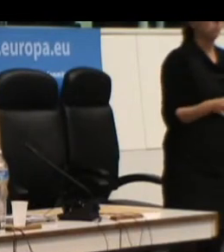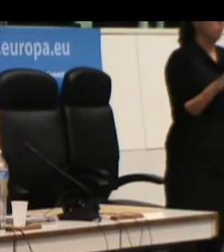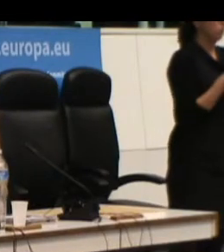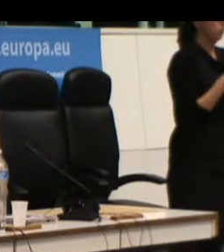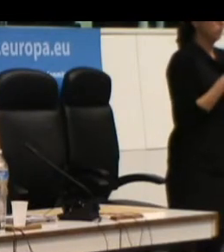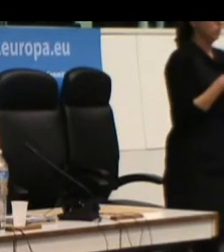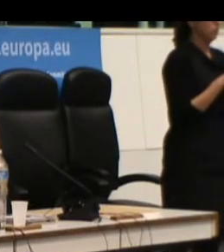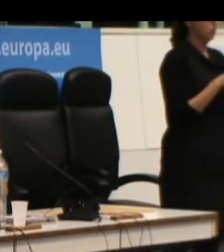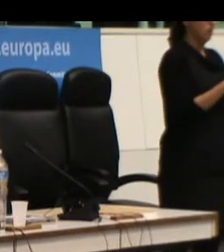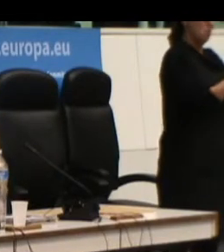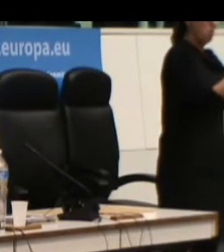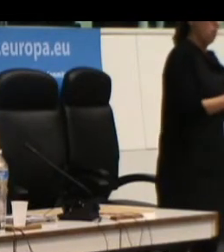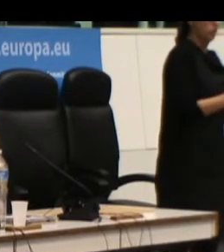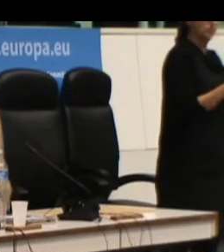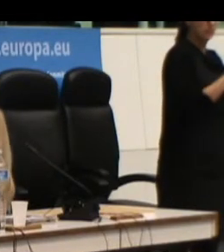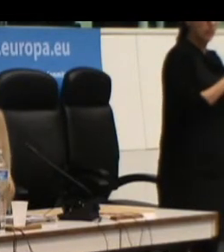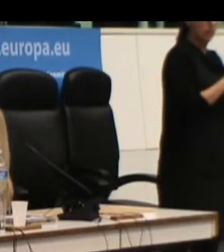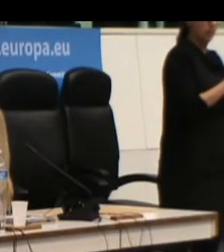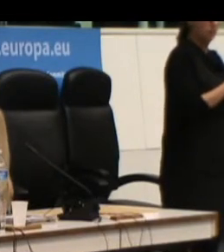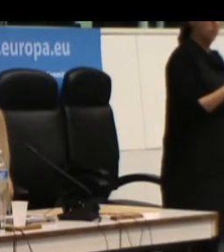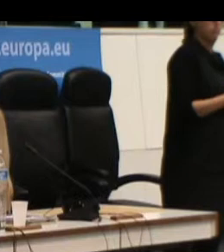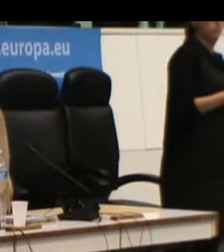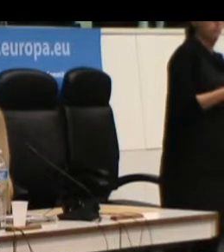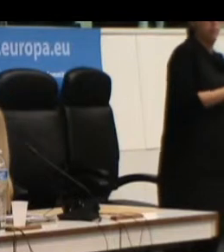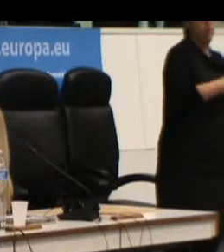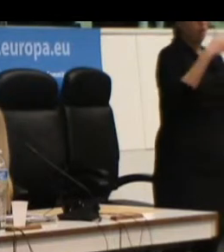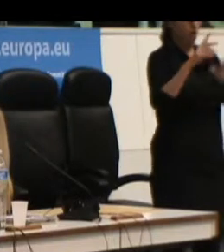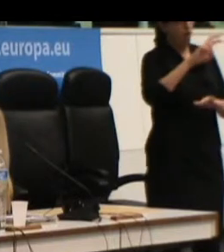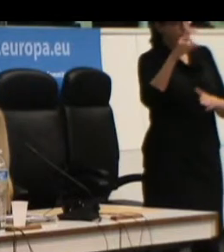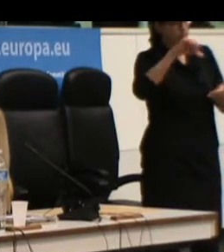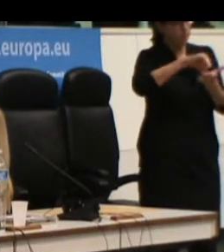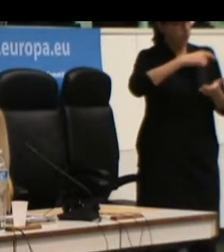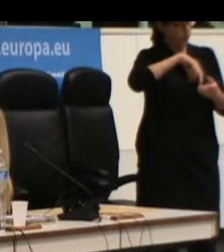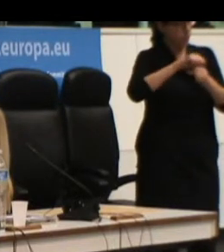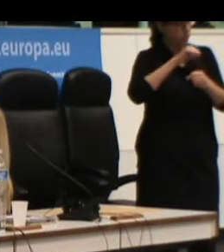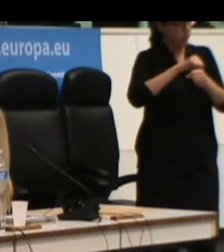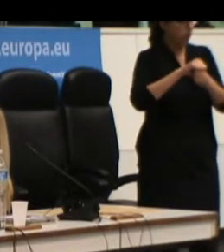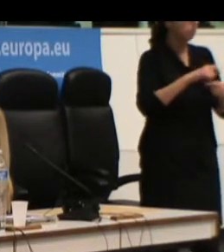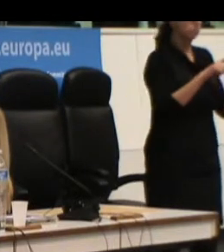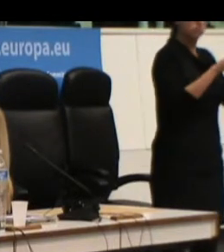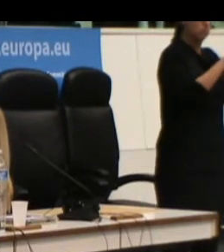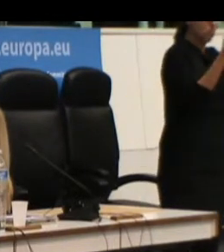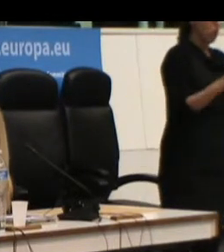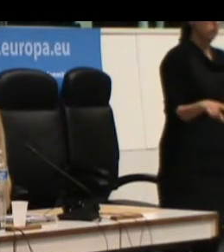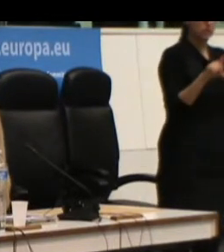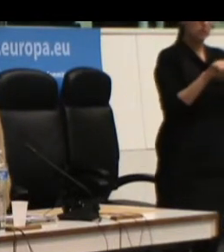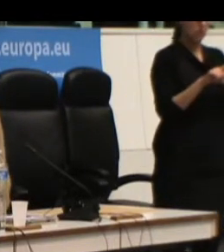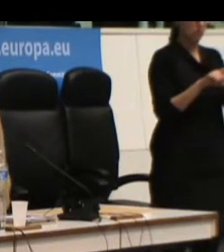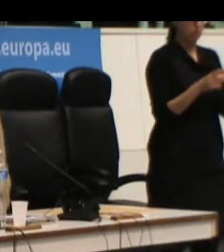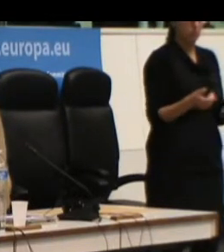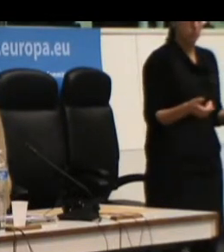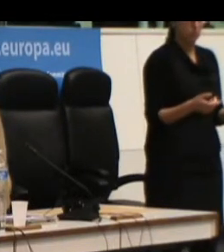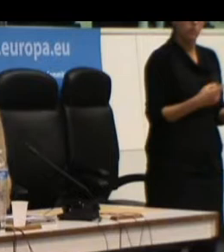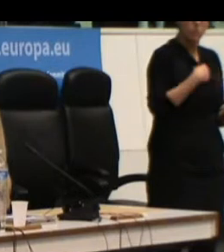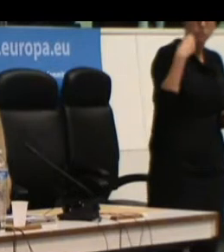and that's the same model that we followed into the next authority in Wandsworth, and as part of our bid price that was costed in. So we